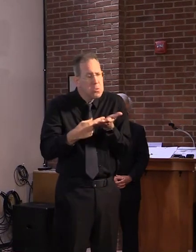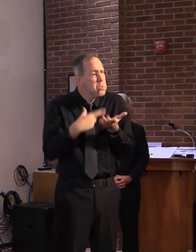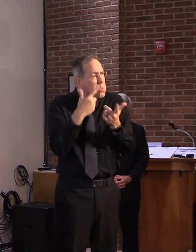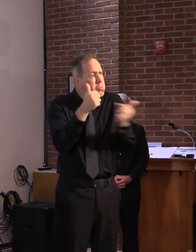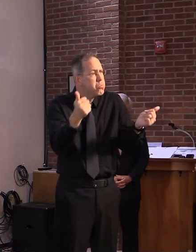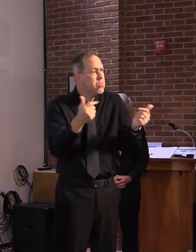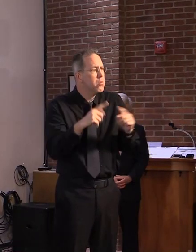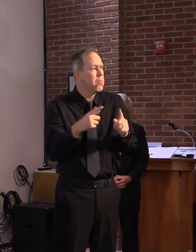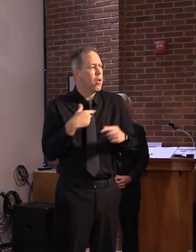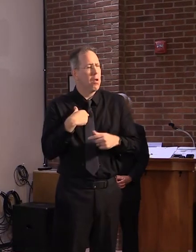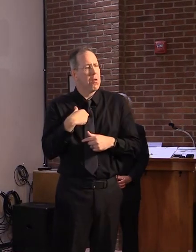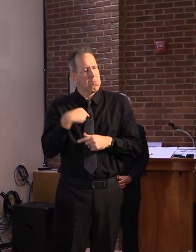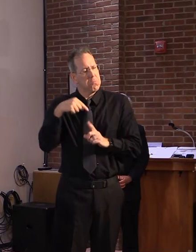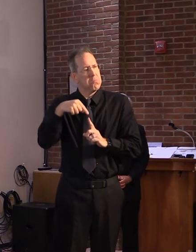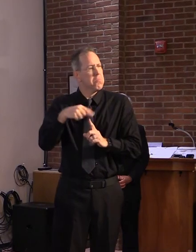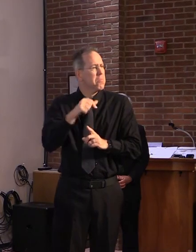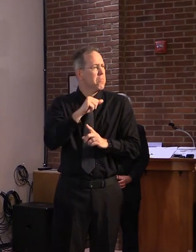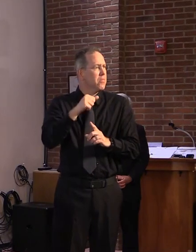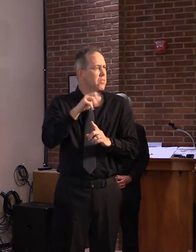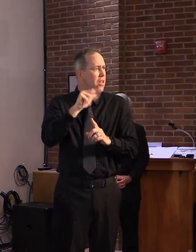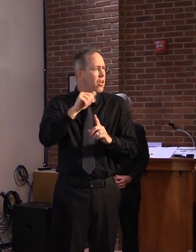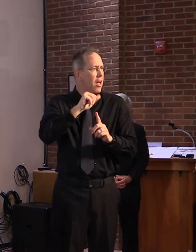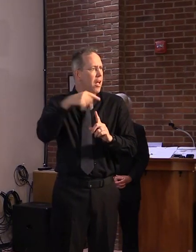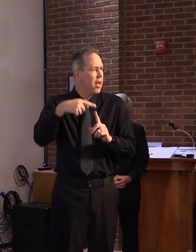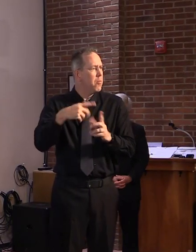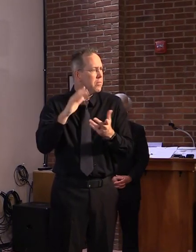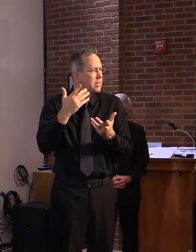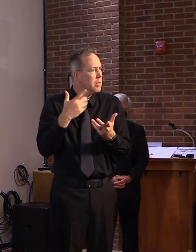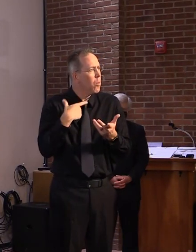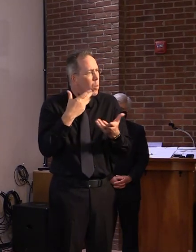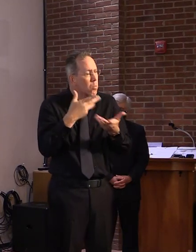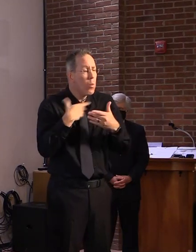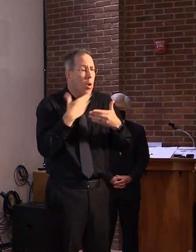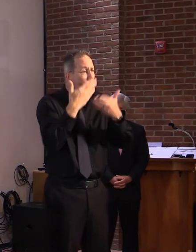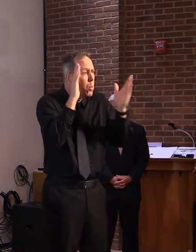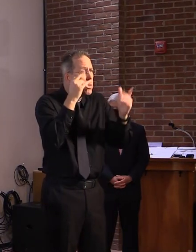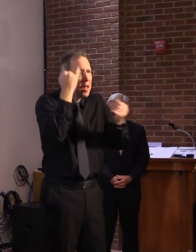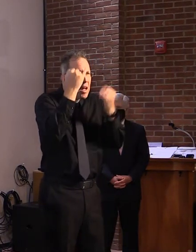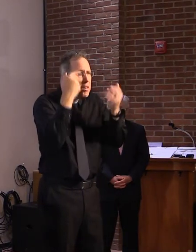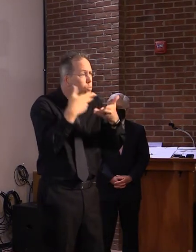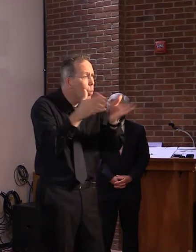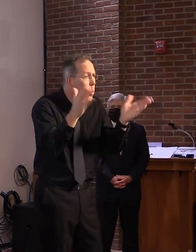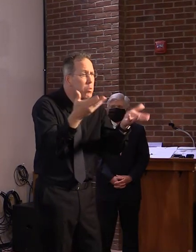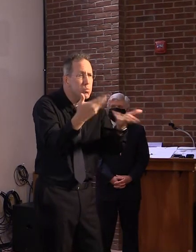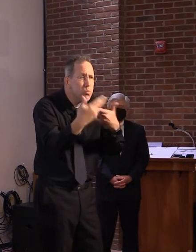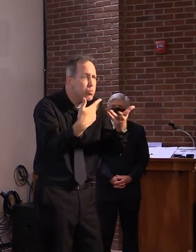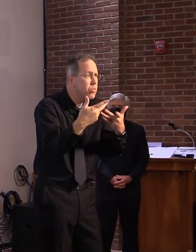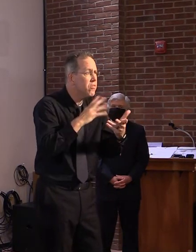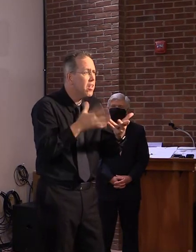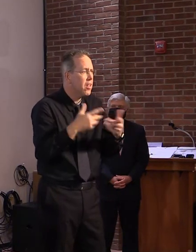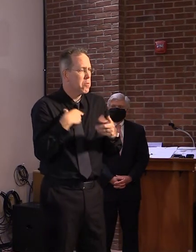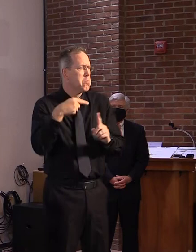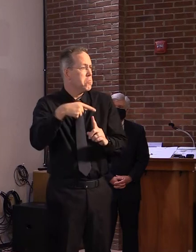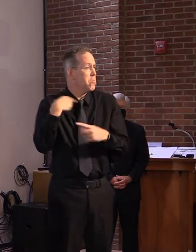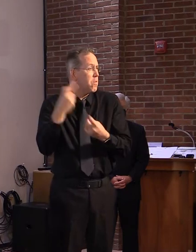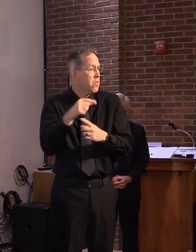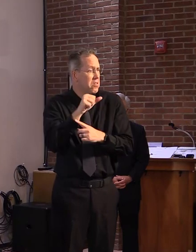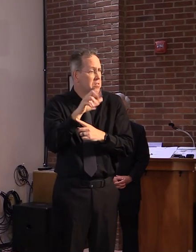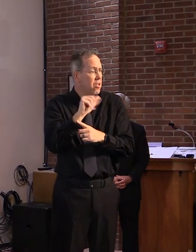Okay, so are you guys still considering that kind of thing, even like a voluntary